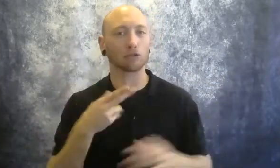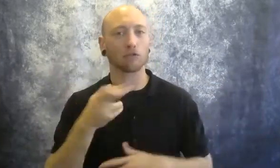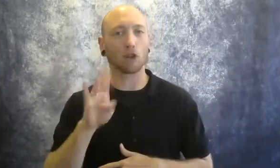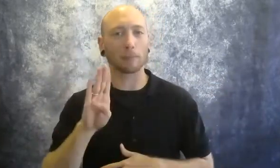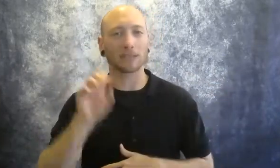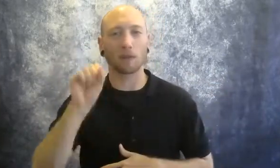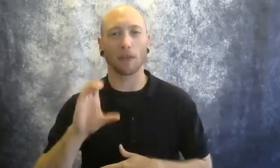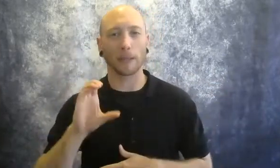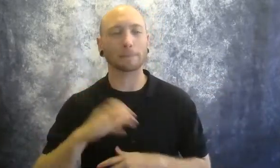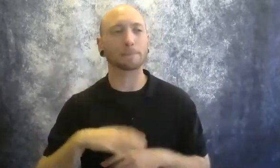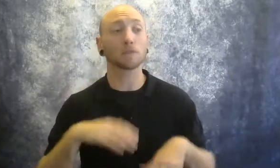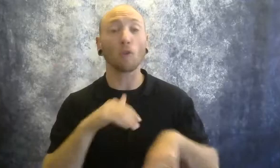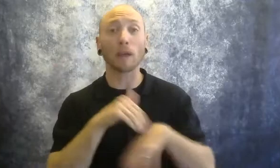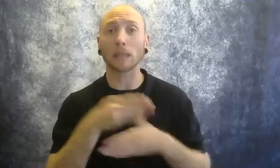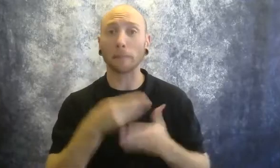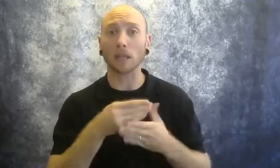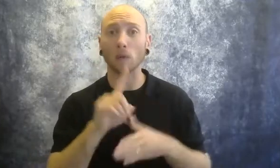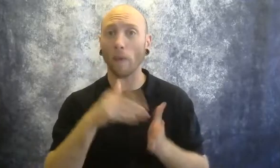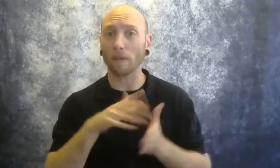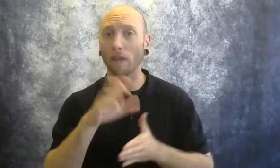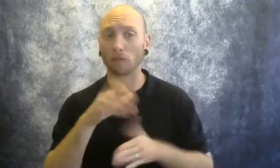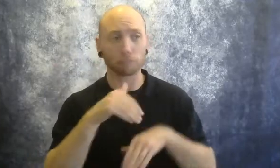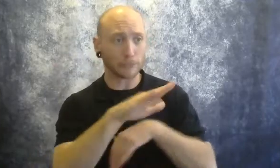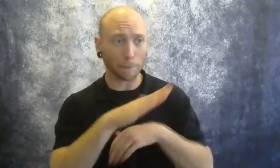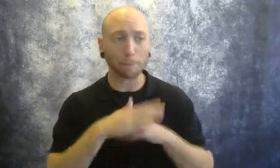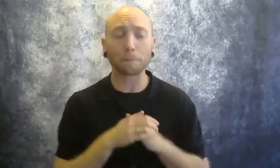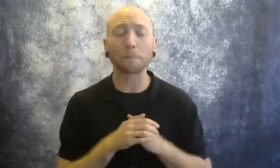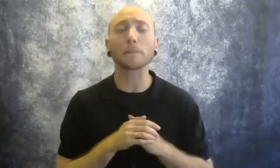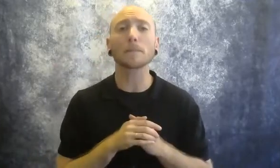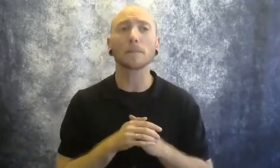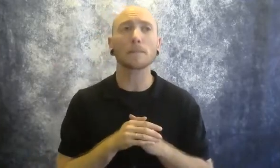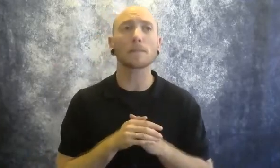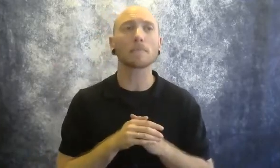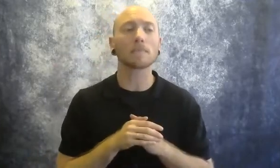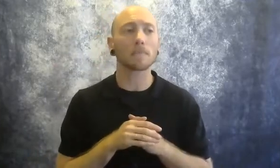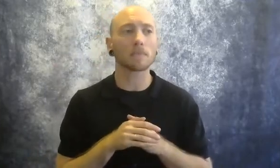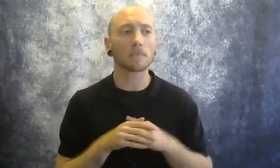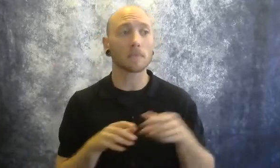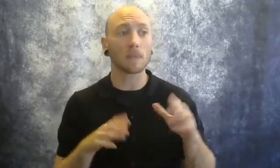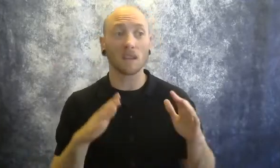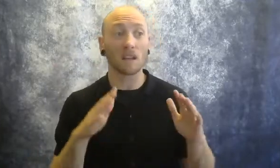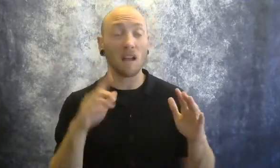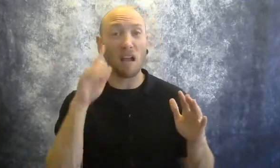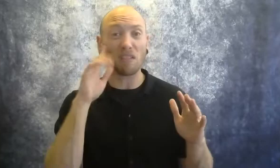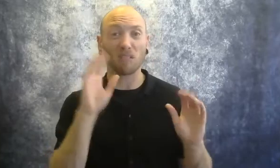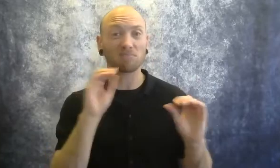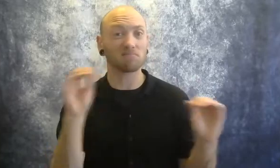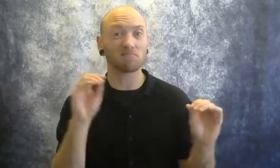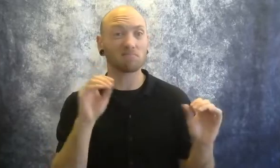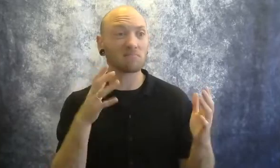so anyway, back to Herb Coddington, So I sent him the $1,500, and fully